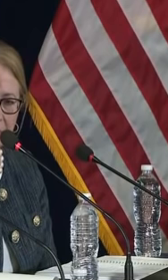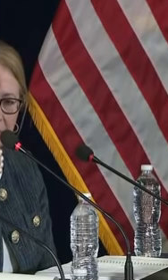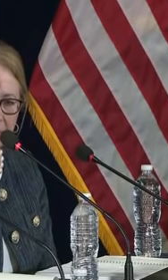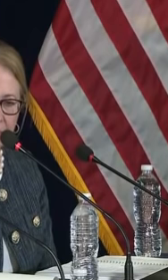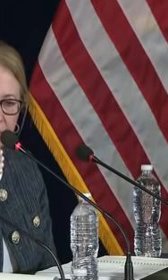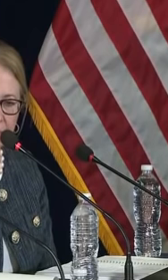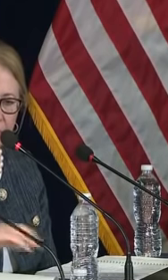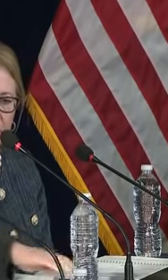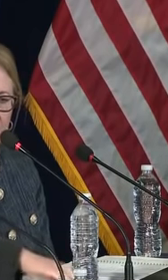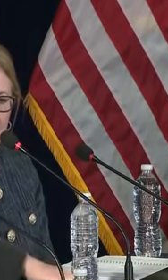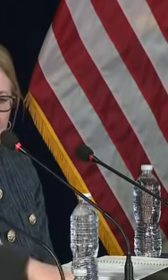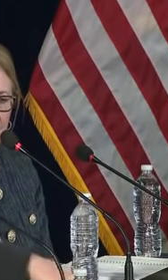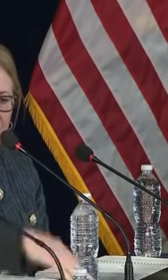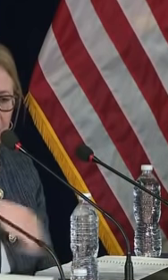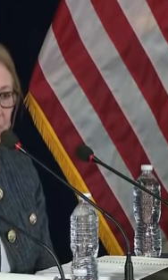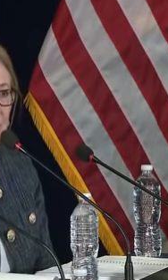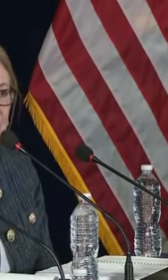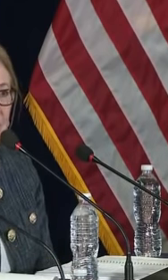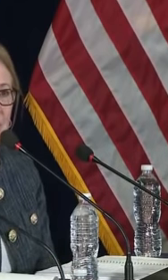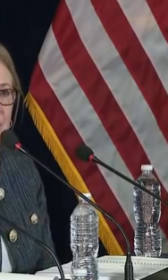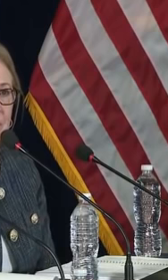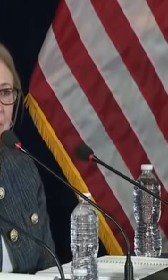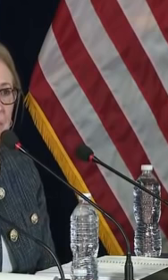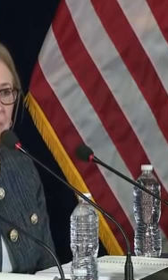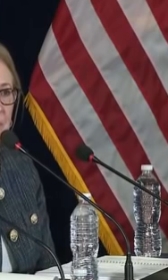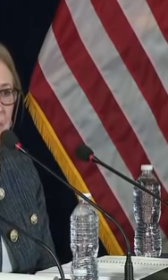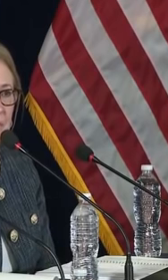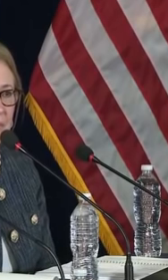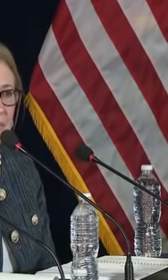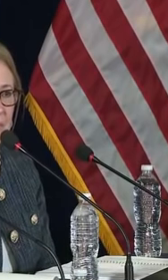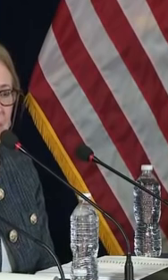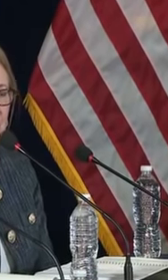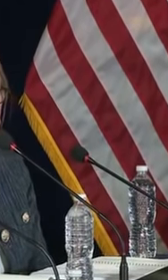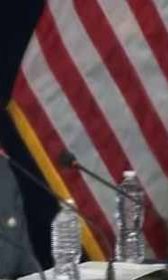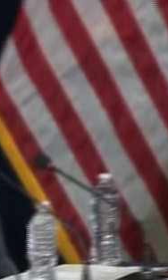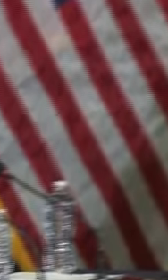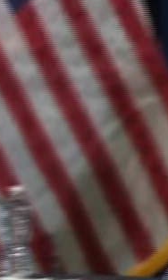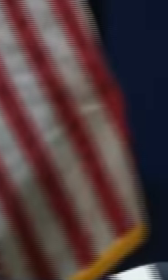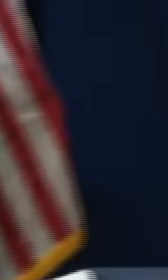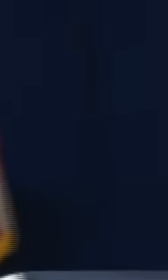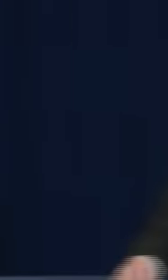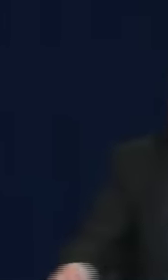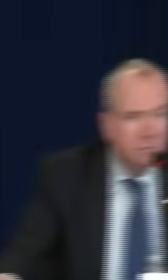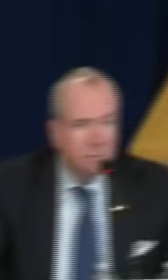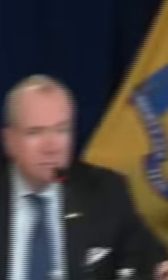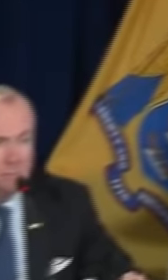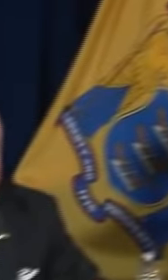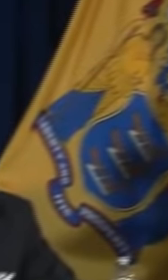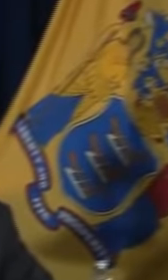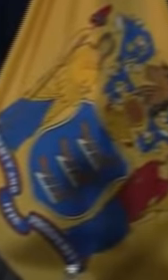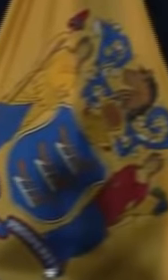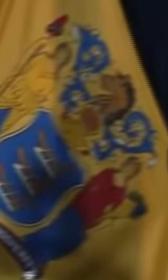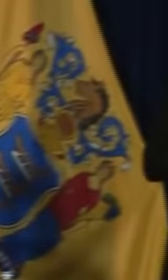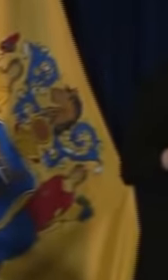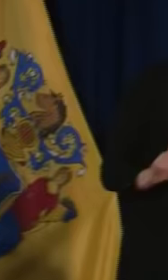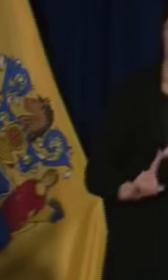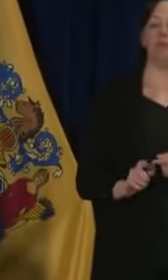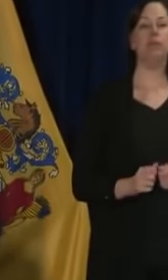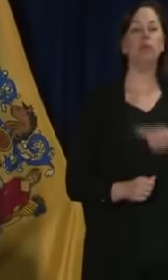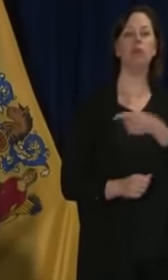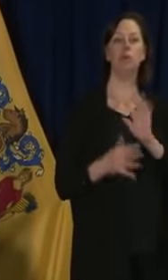time. Please. Governor, could you just clarify a couple of things? You had mentioned that the